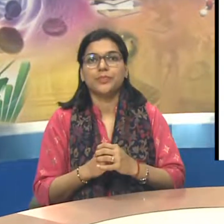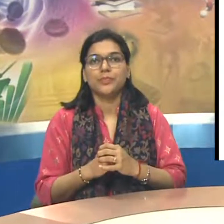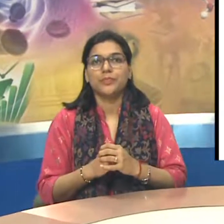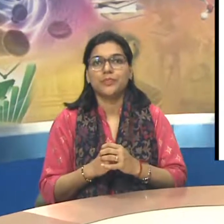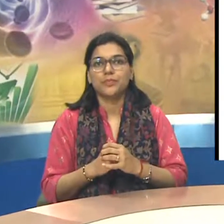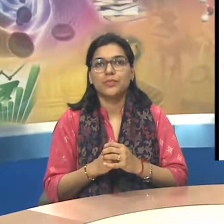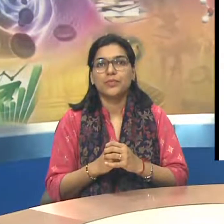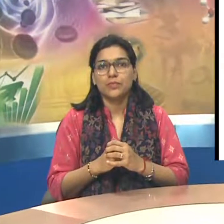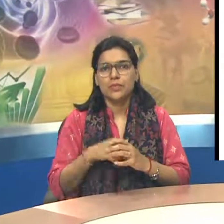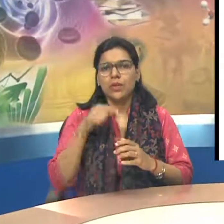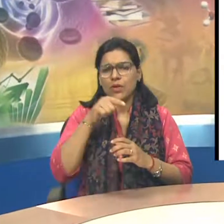Communication,